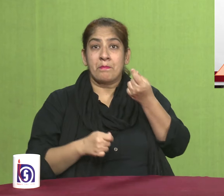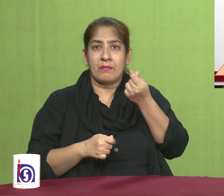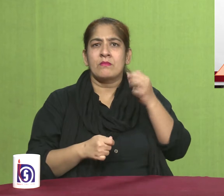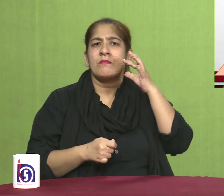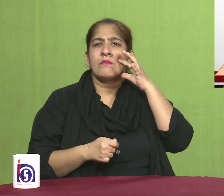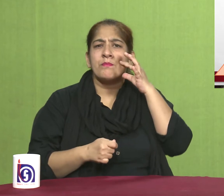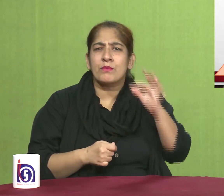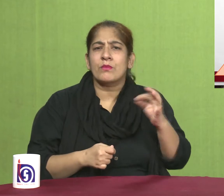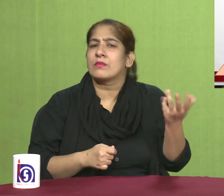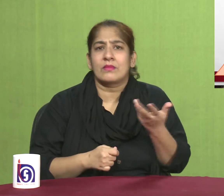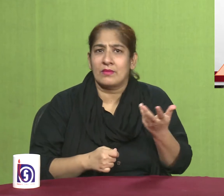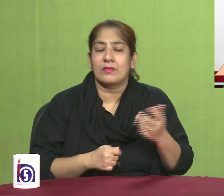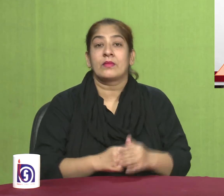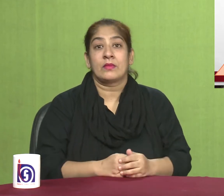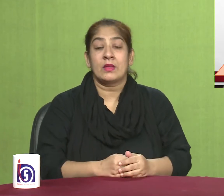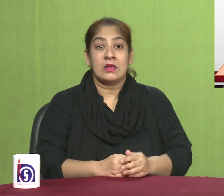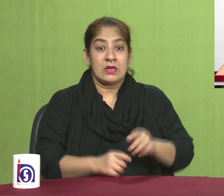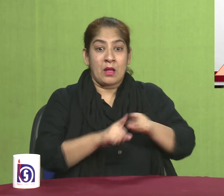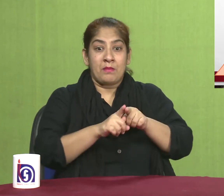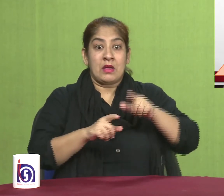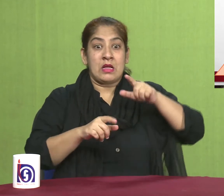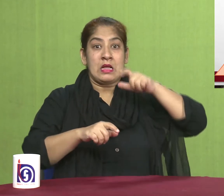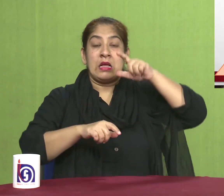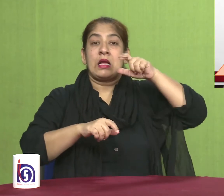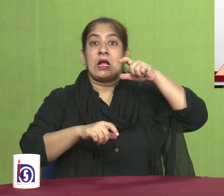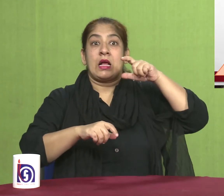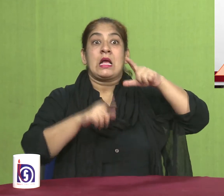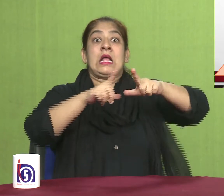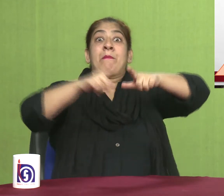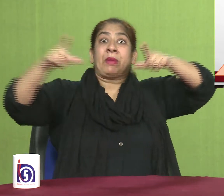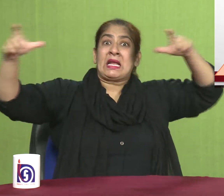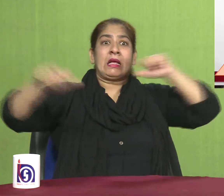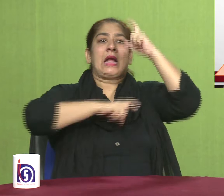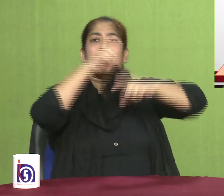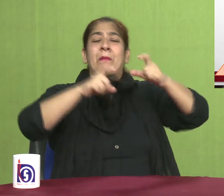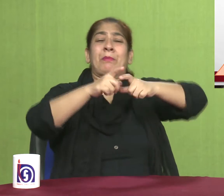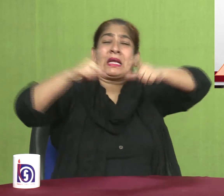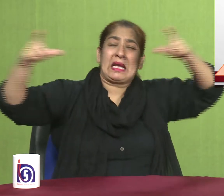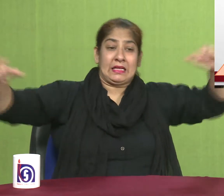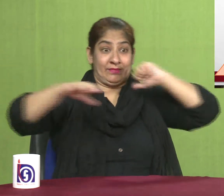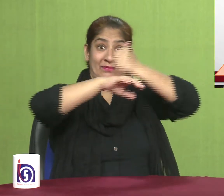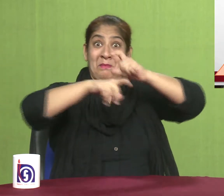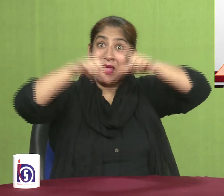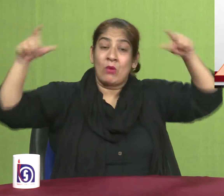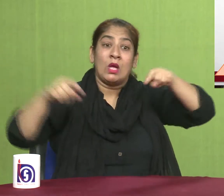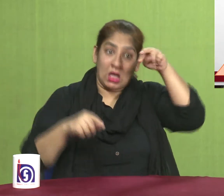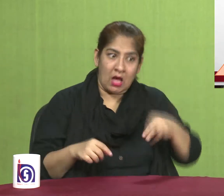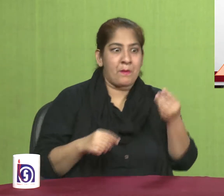Business finance is important. Let us now understand it through this diagram. There is a need